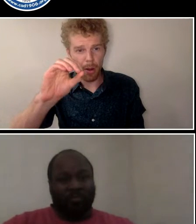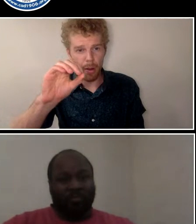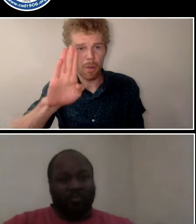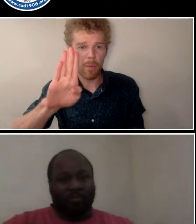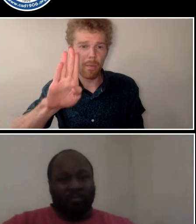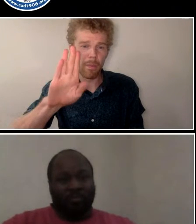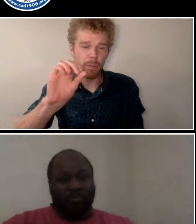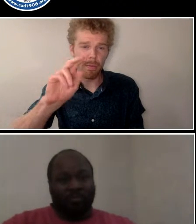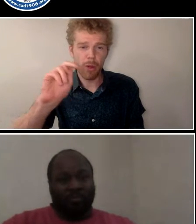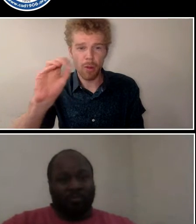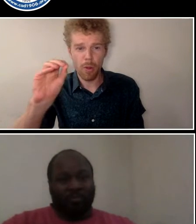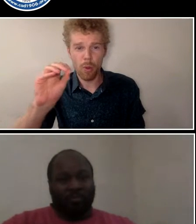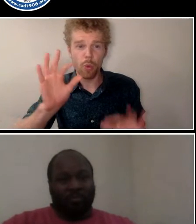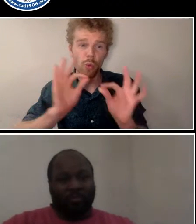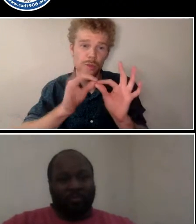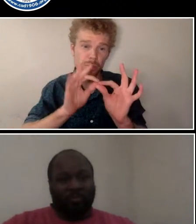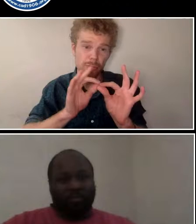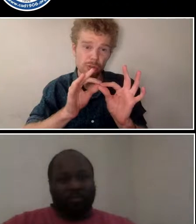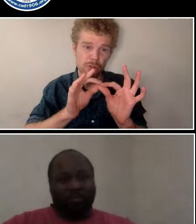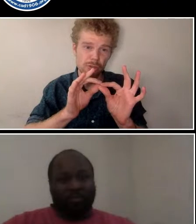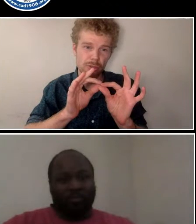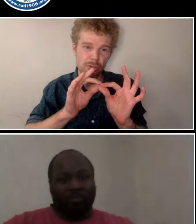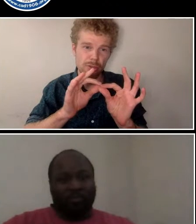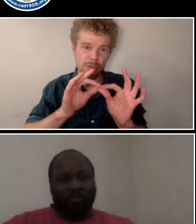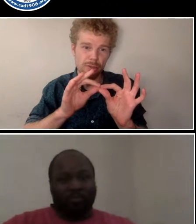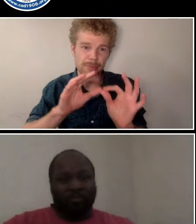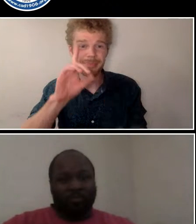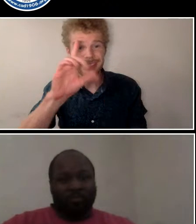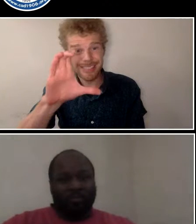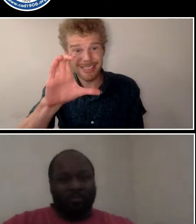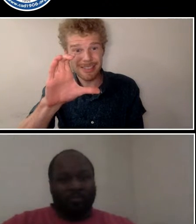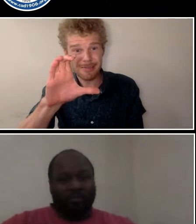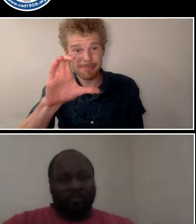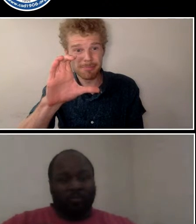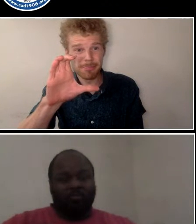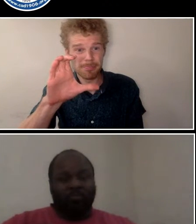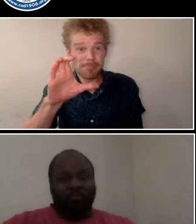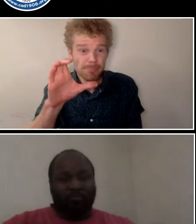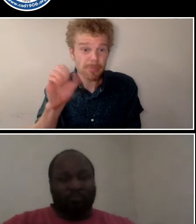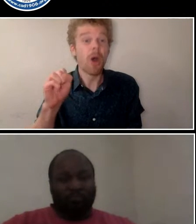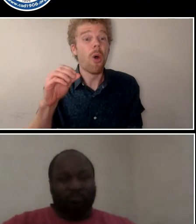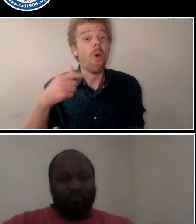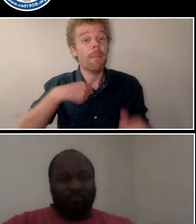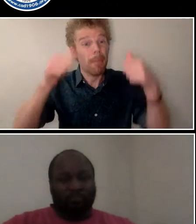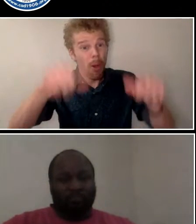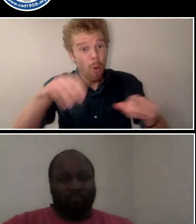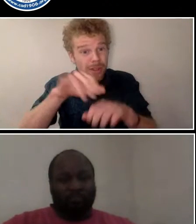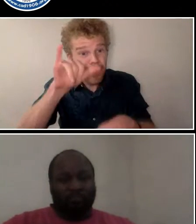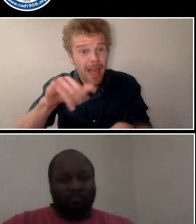DC area. And there was a Facebook group that we used that's called Pro Bono Interpreters